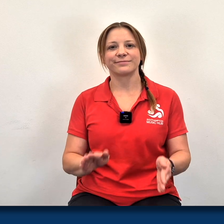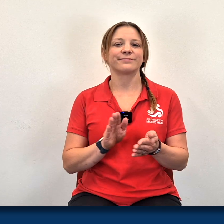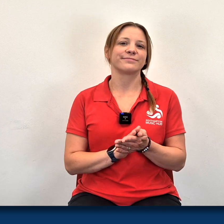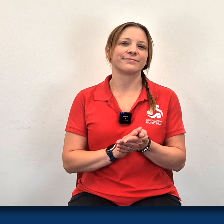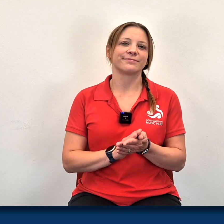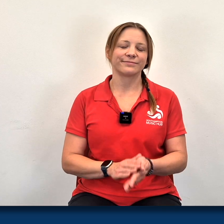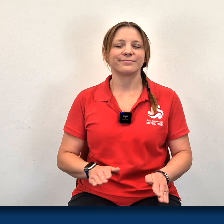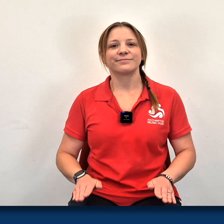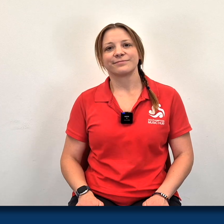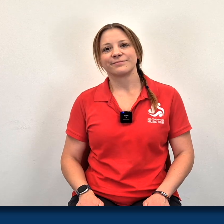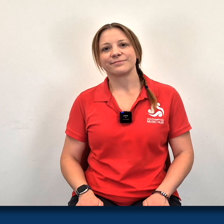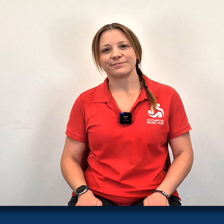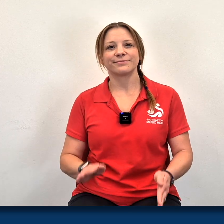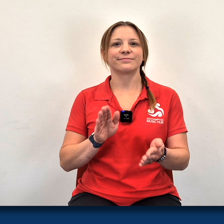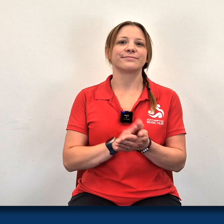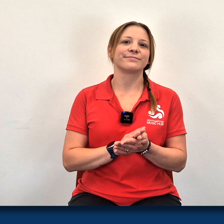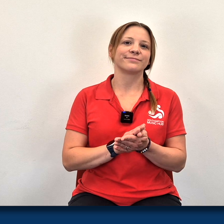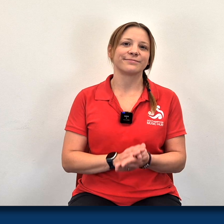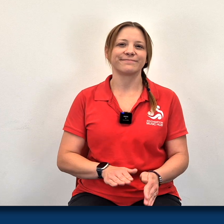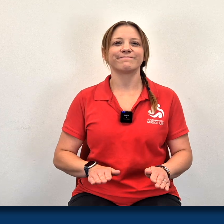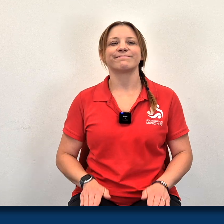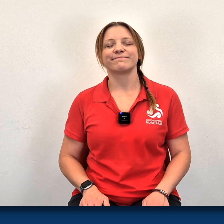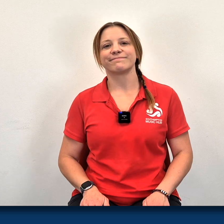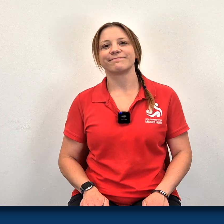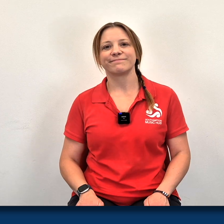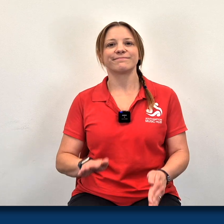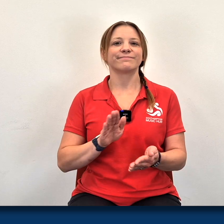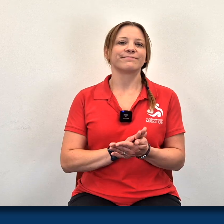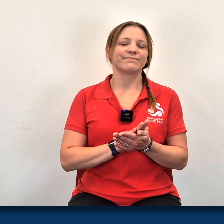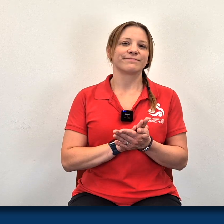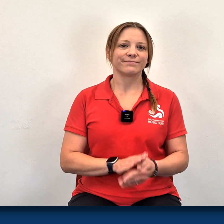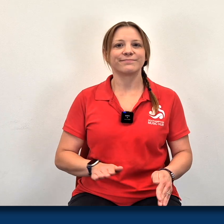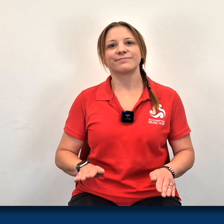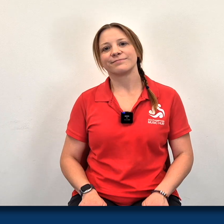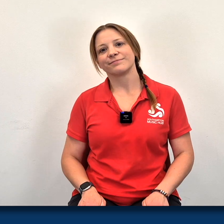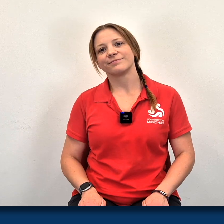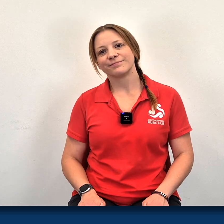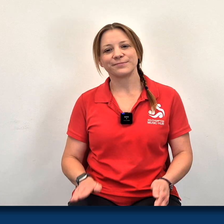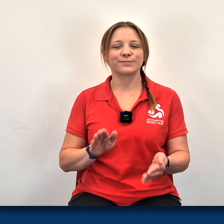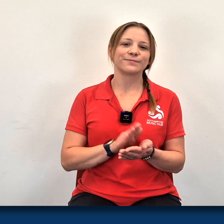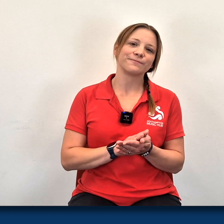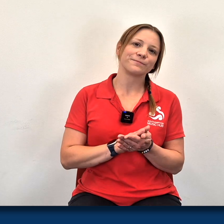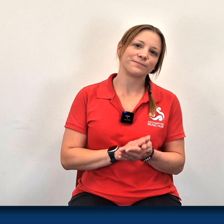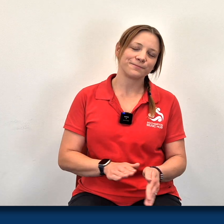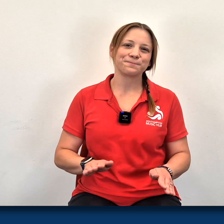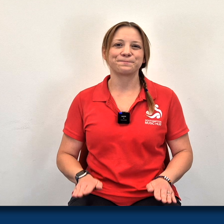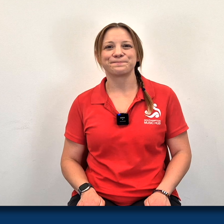gate. All the cats from Camden Town gave him a cheer as he tiptoed through the moonlight,